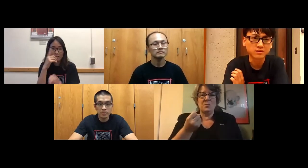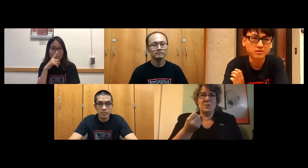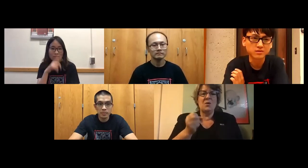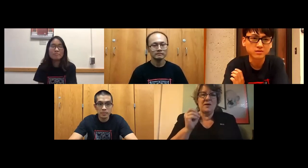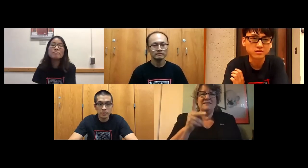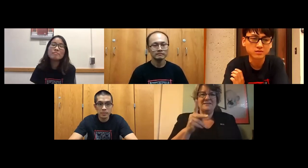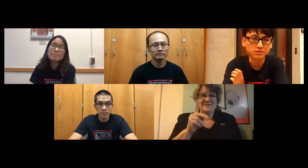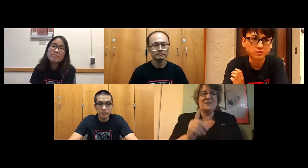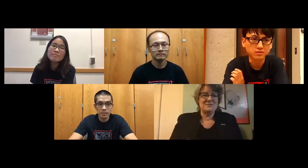don't mind. Okay.